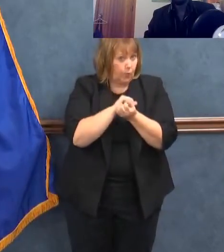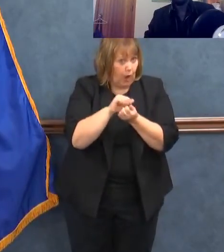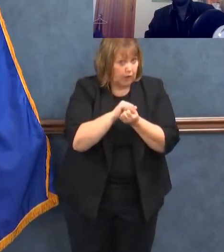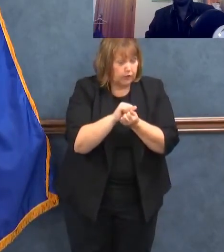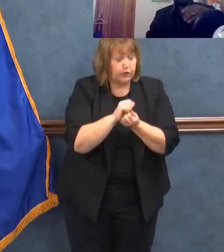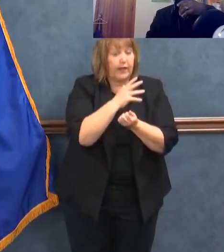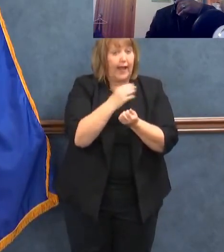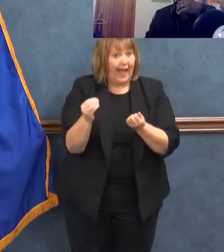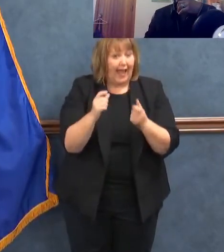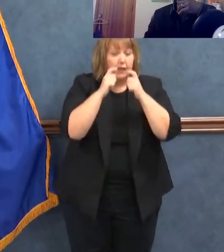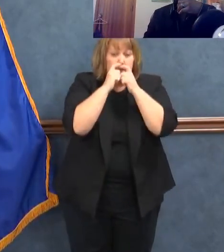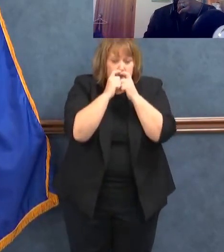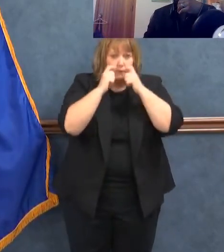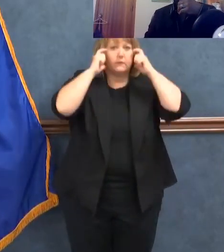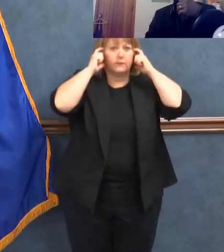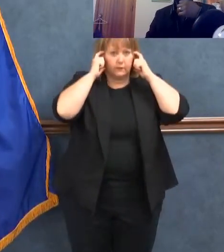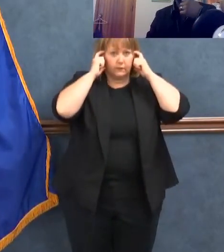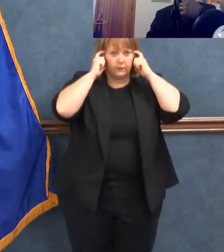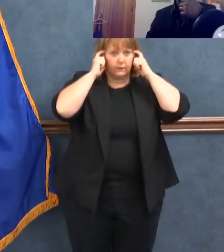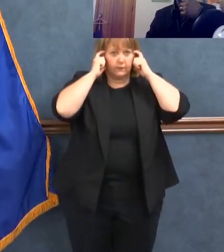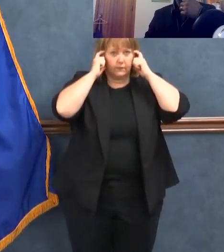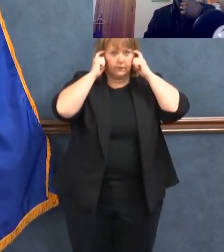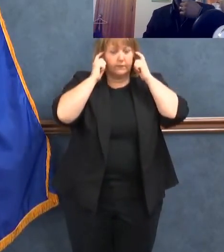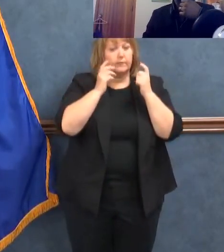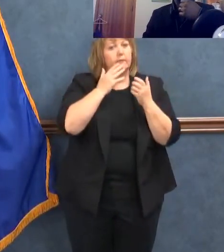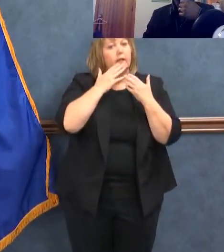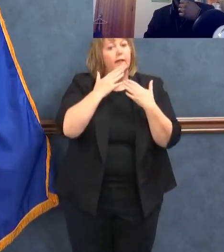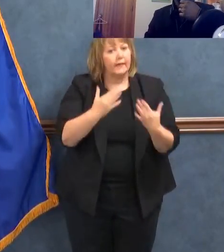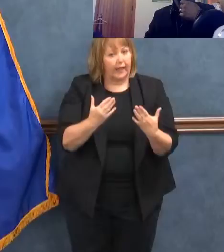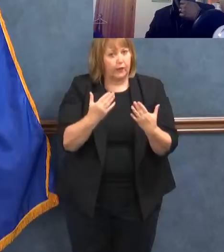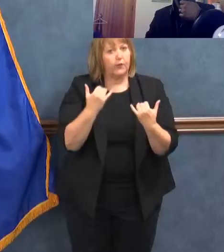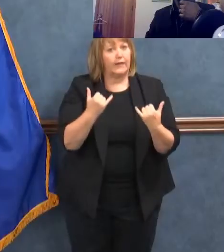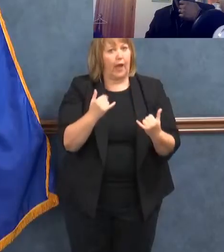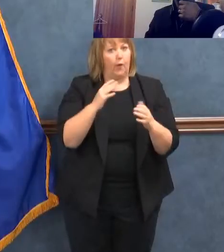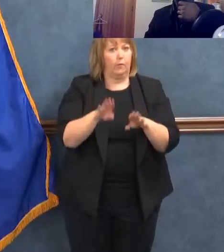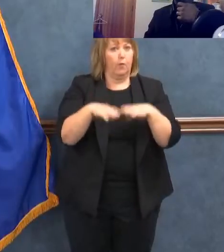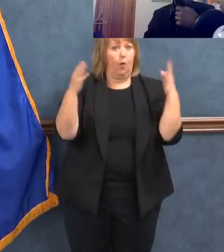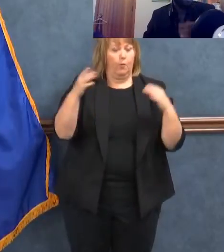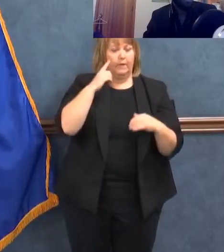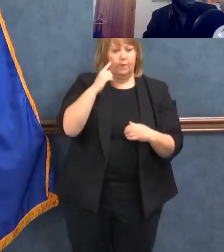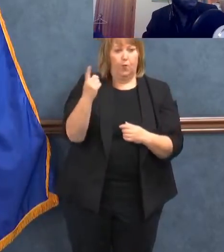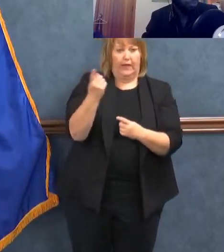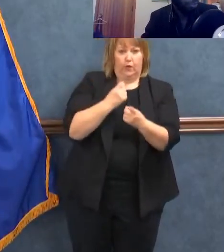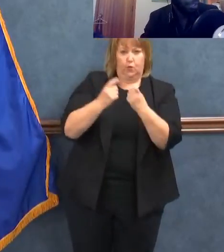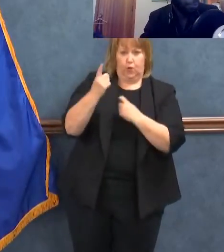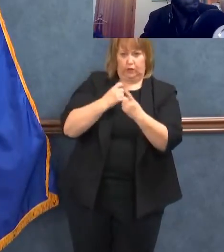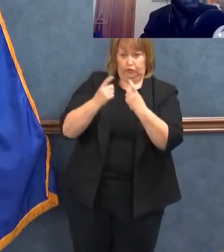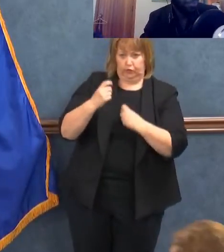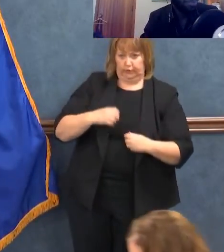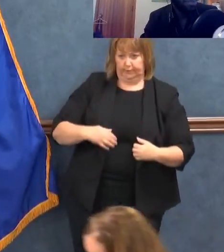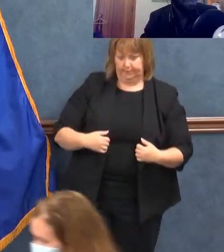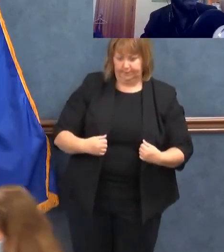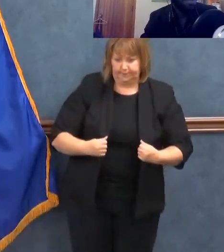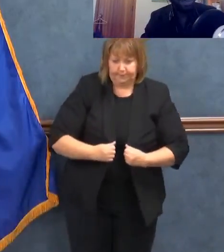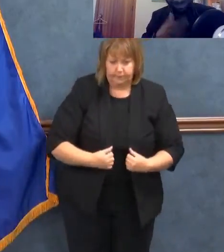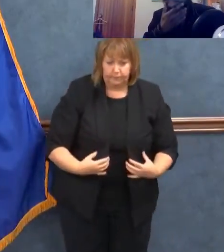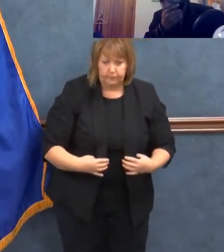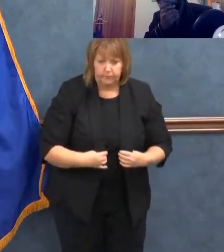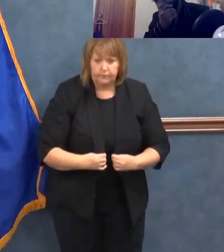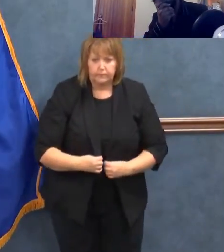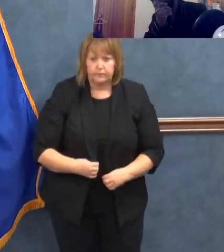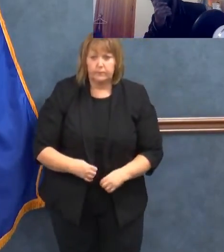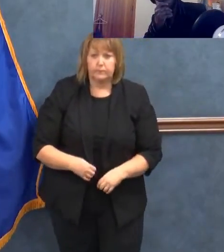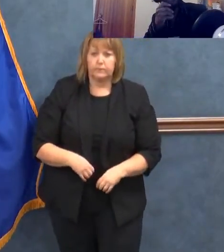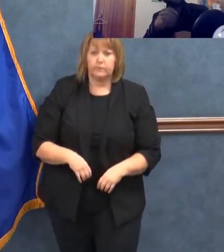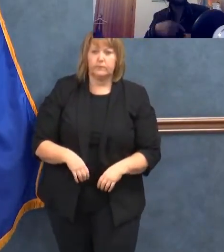and wearing a face covering. Thank you. I would now be happy to take some questions. Oh, I've got a question for you, Governor. Just a reminder, when you